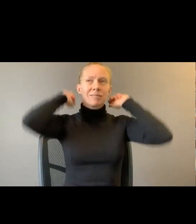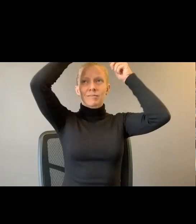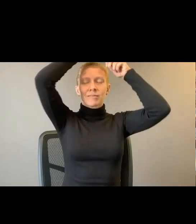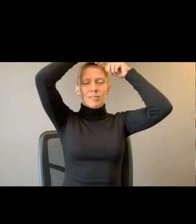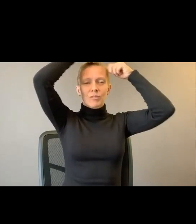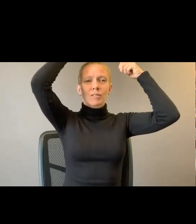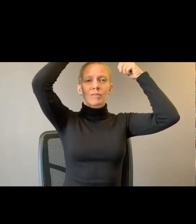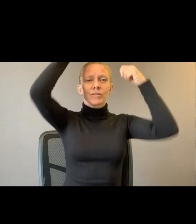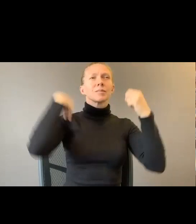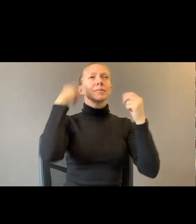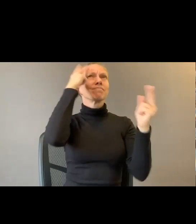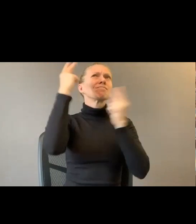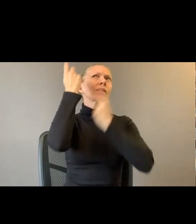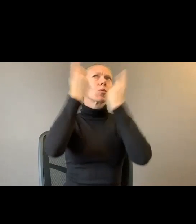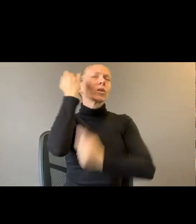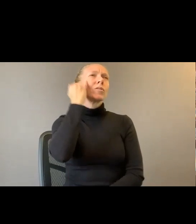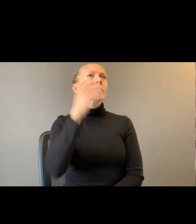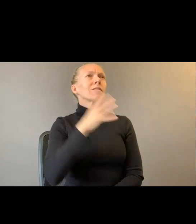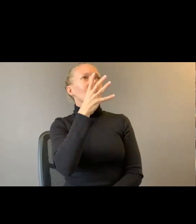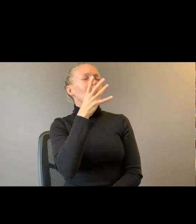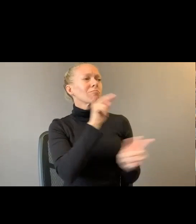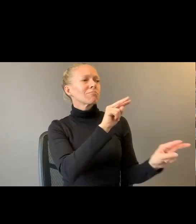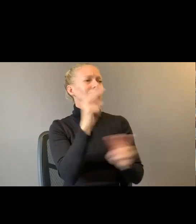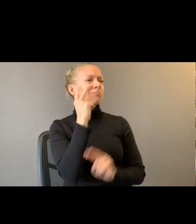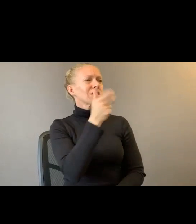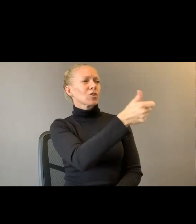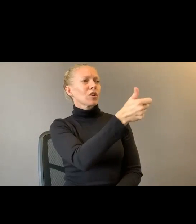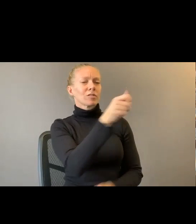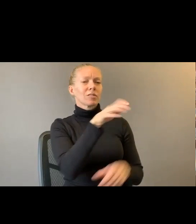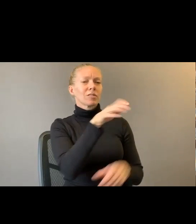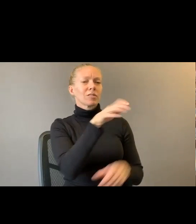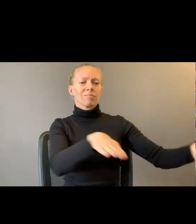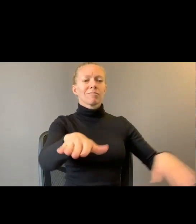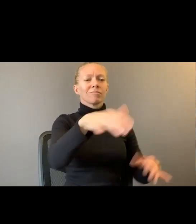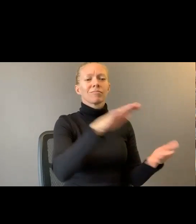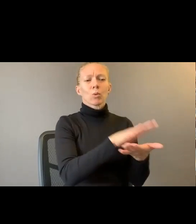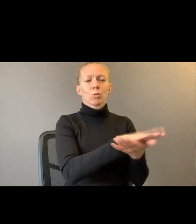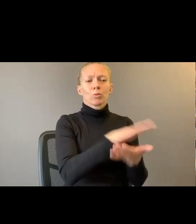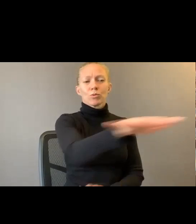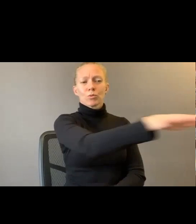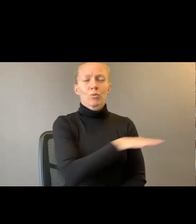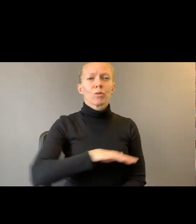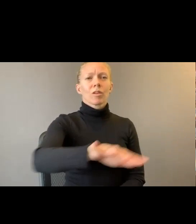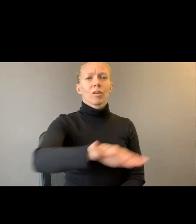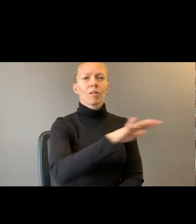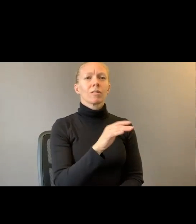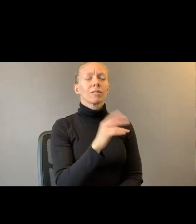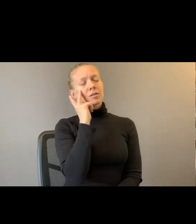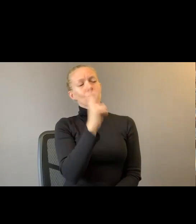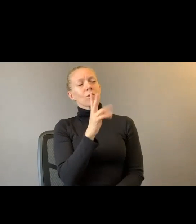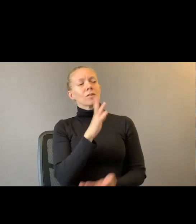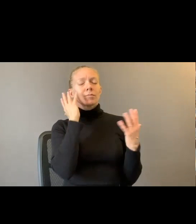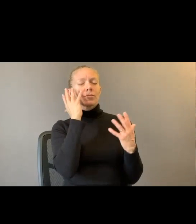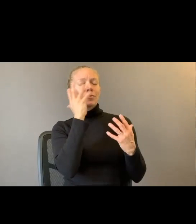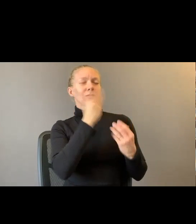in the schoolyard. As I smoothed down the feral edges of my hair. Watching some brilliant black boy backflip